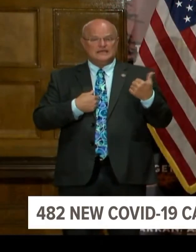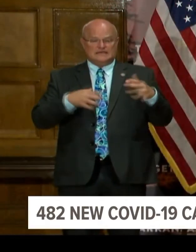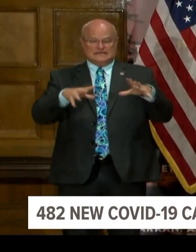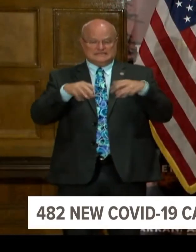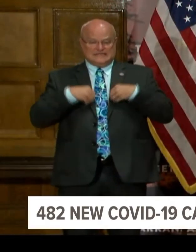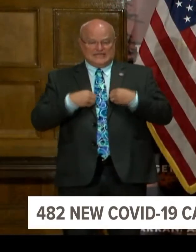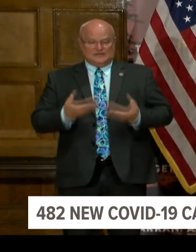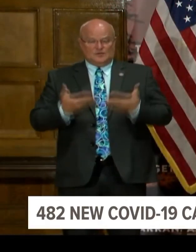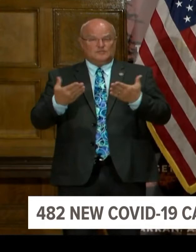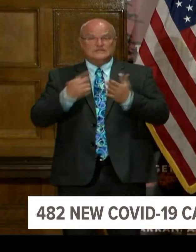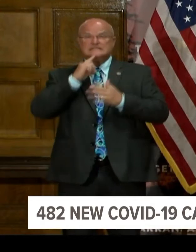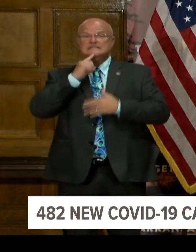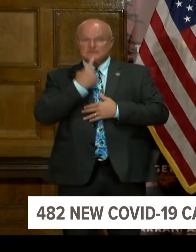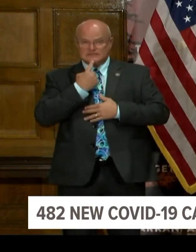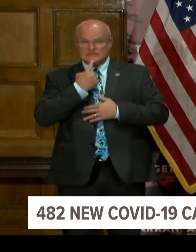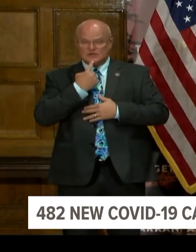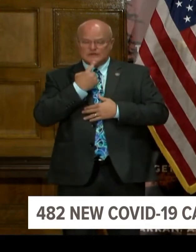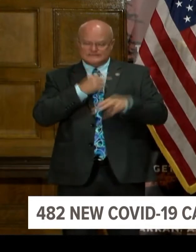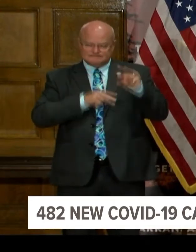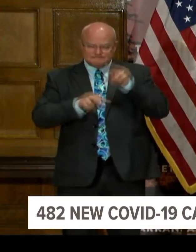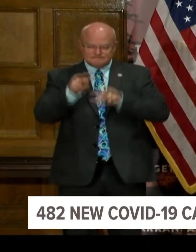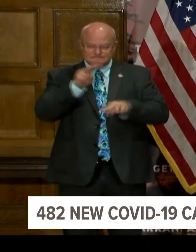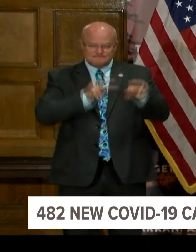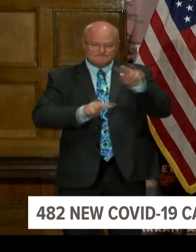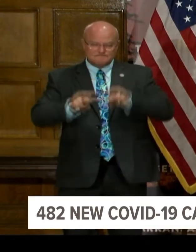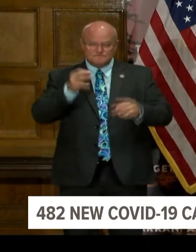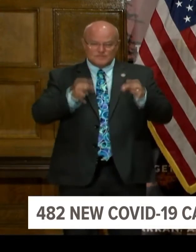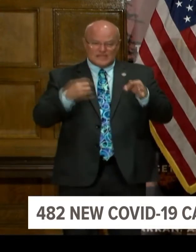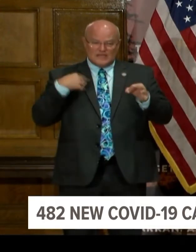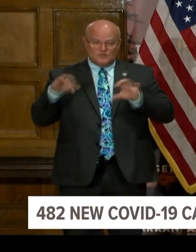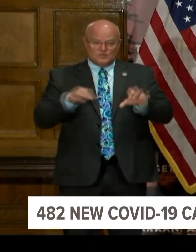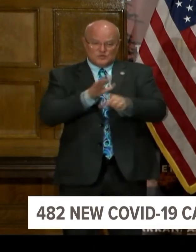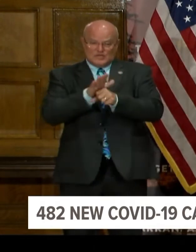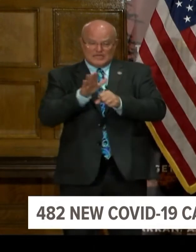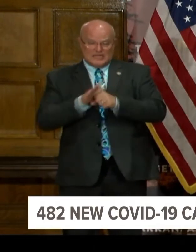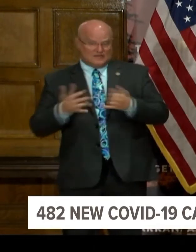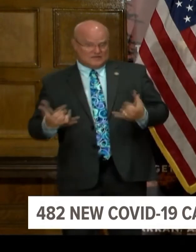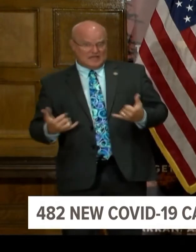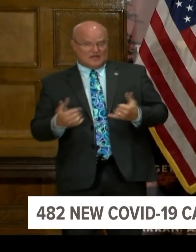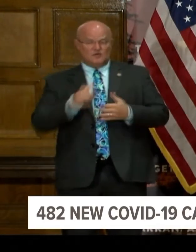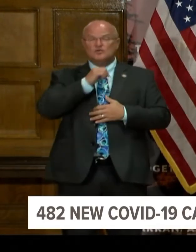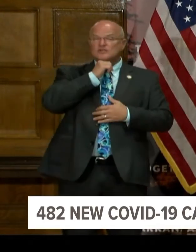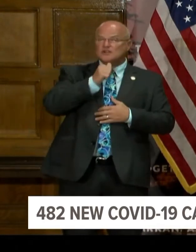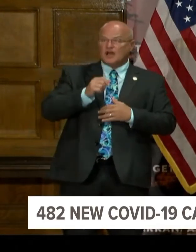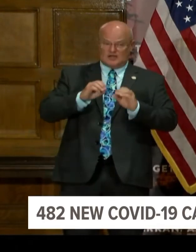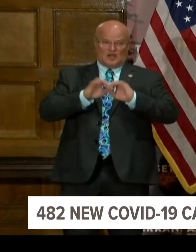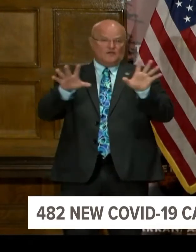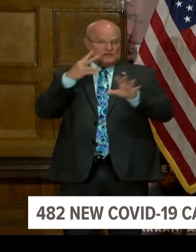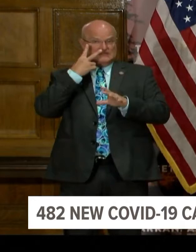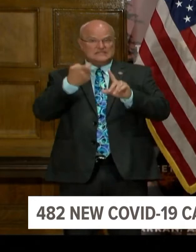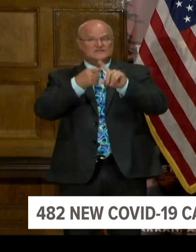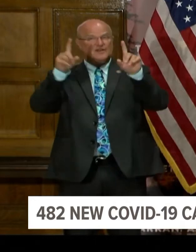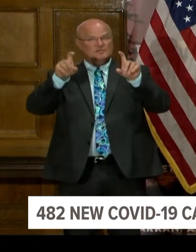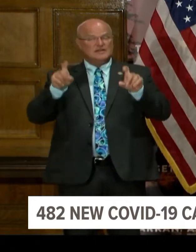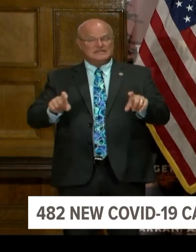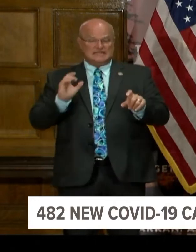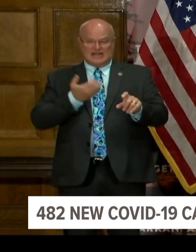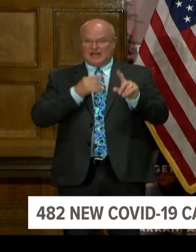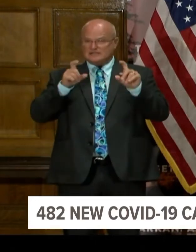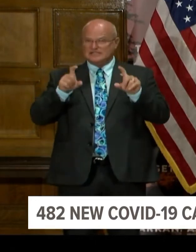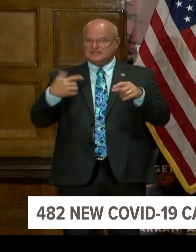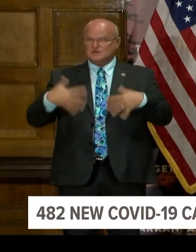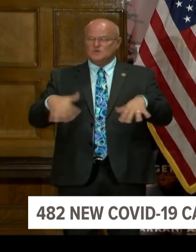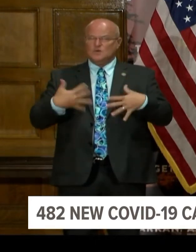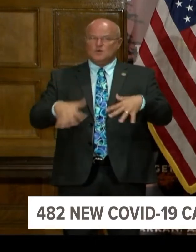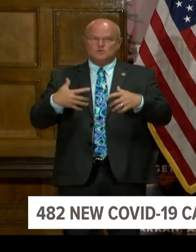recommendations seriously. We try to evaluate them to see whether we're doing enough. Obviously, you can see from our testing is